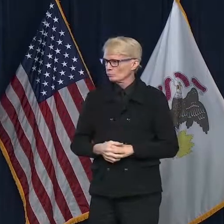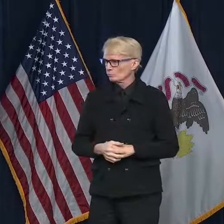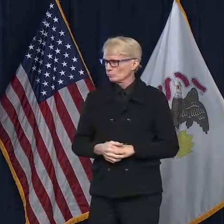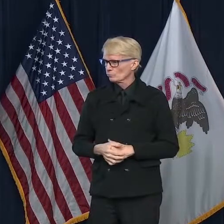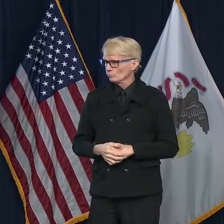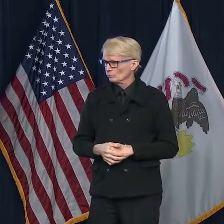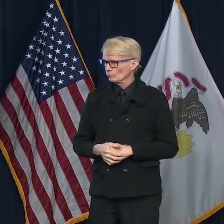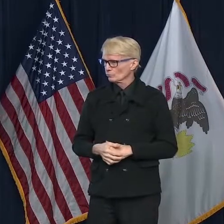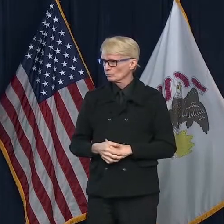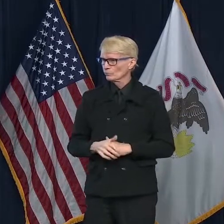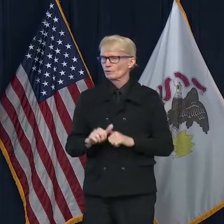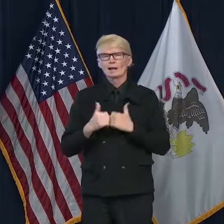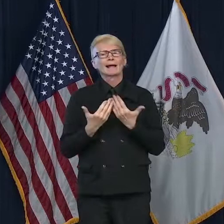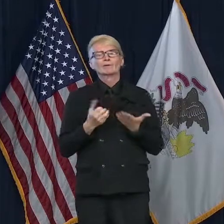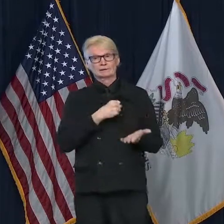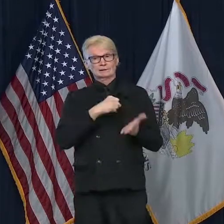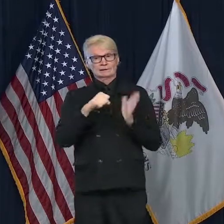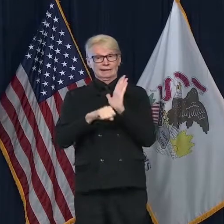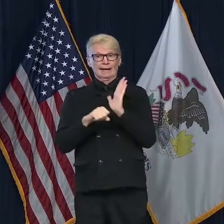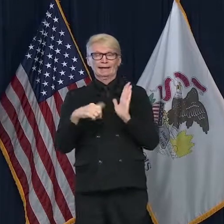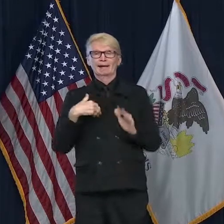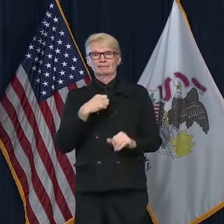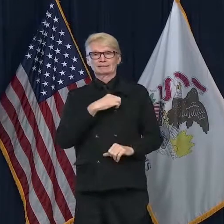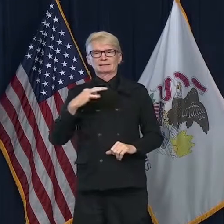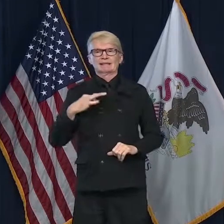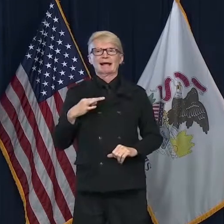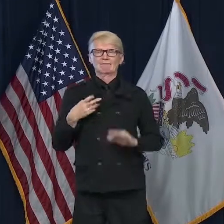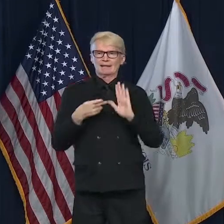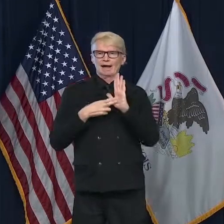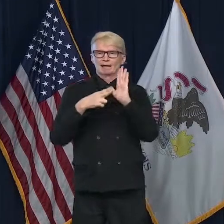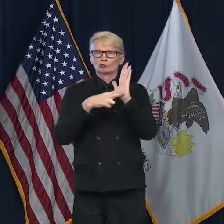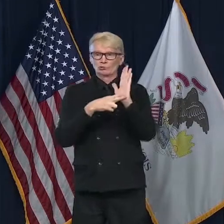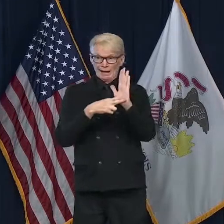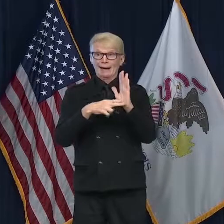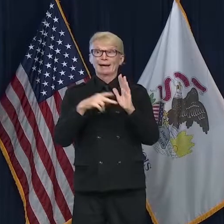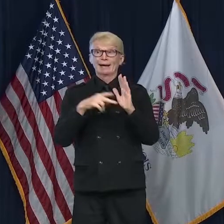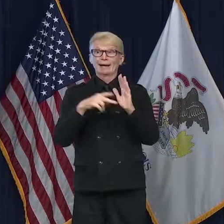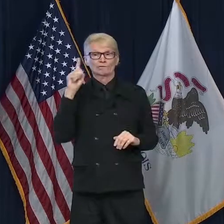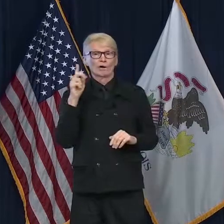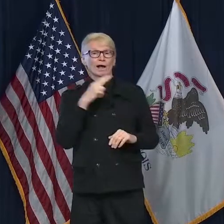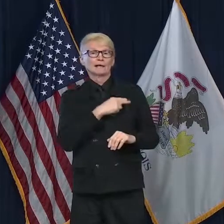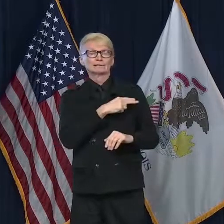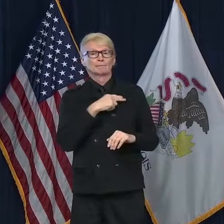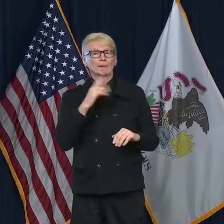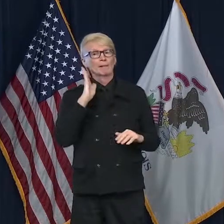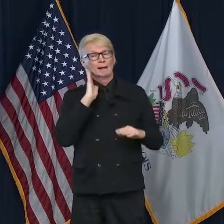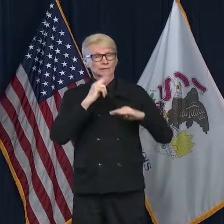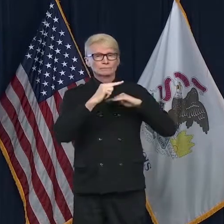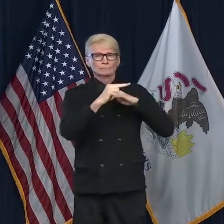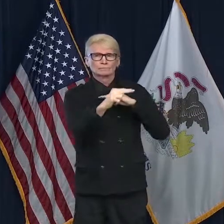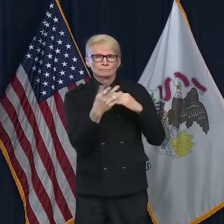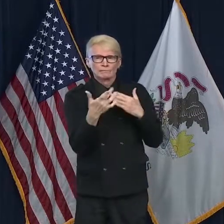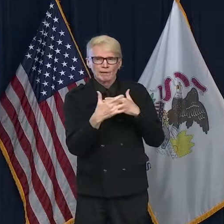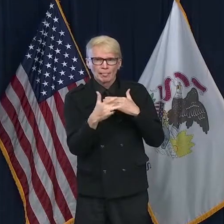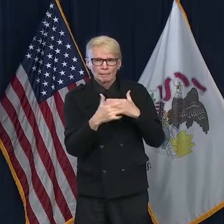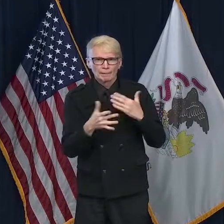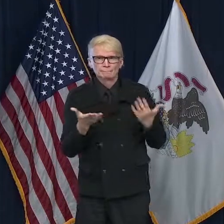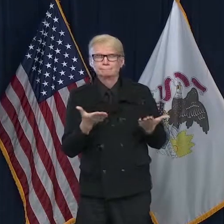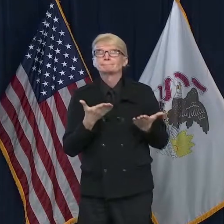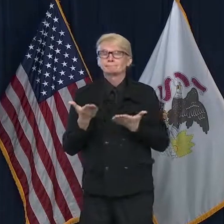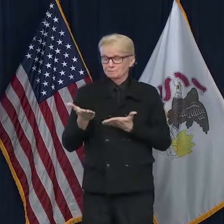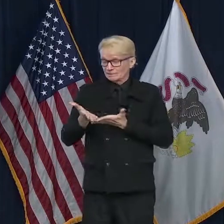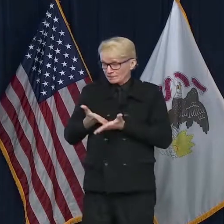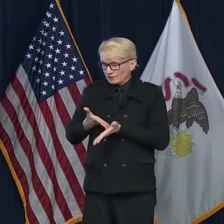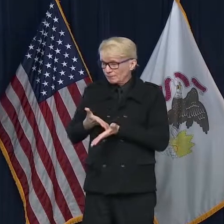state's staffing contract helps make up the hospital bed? Right. So we know that there are some areas of the state that